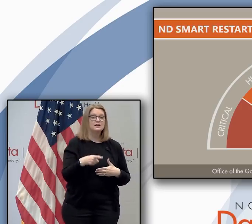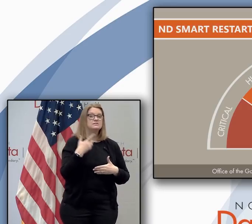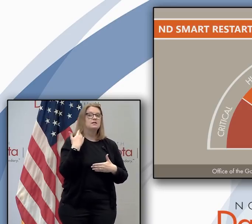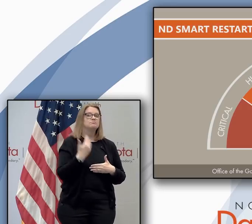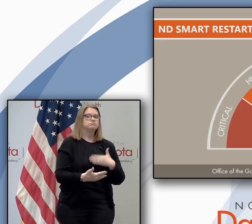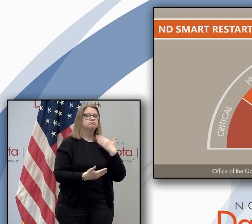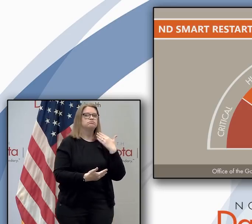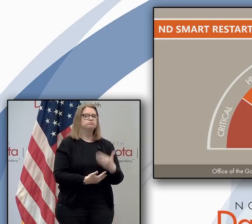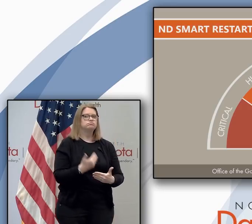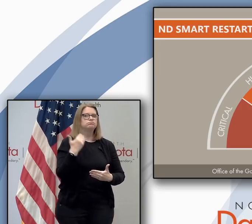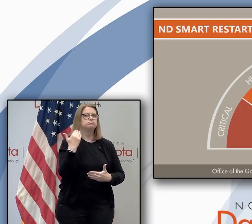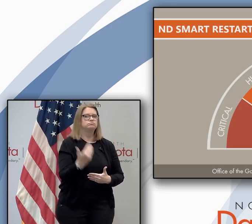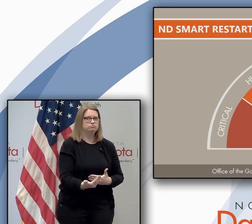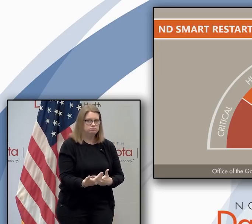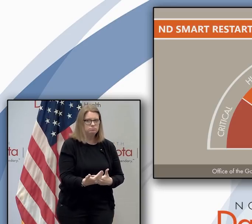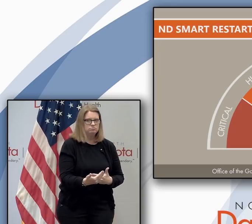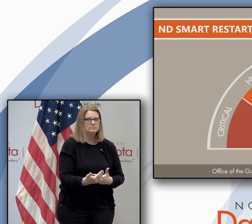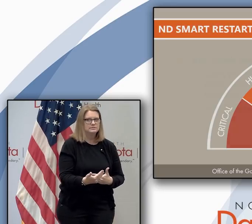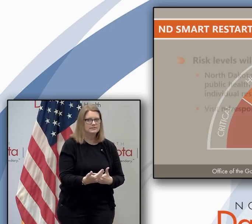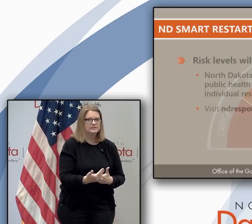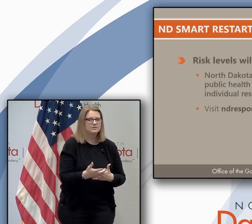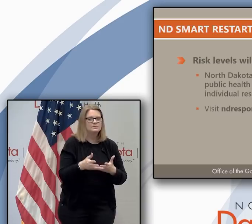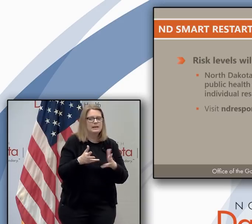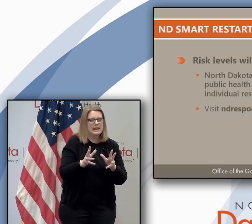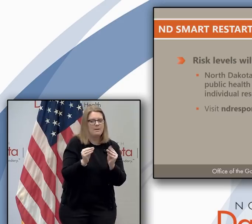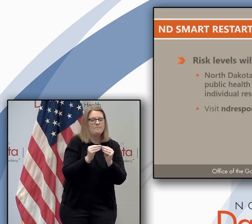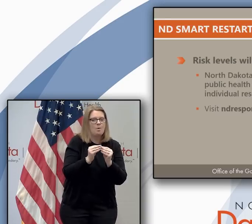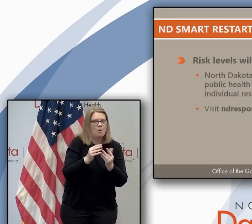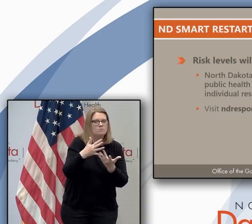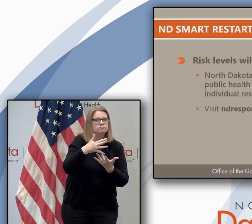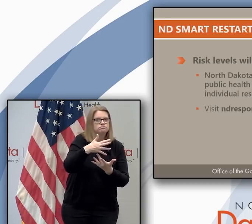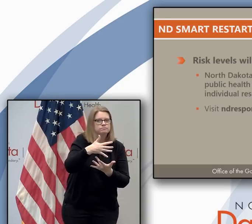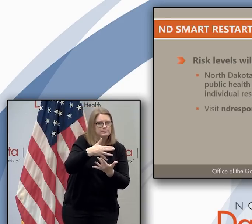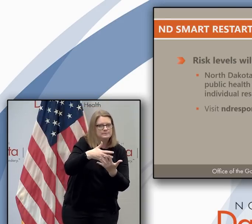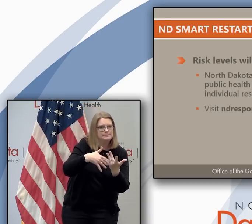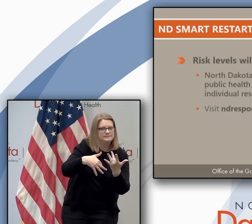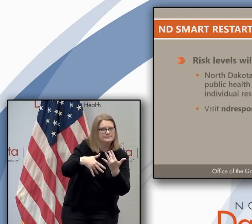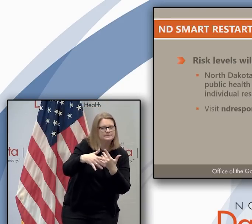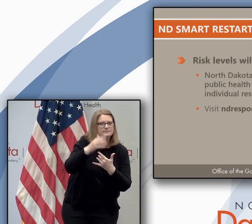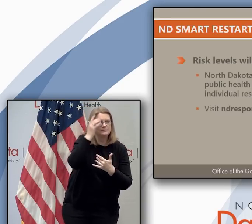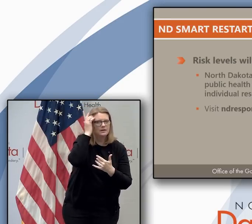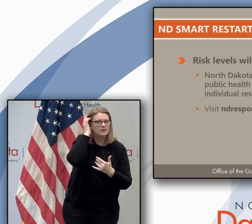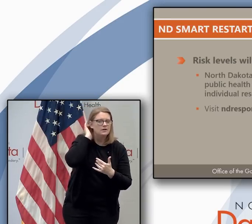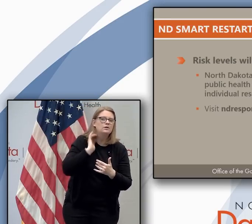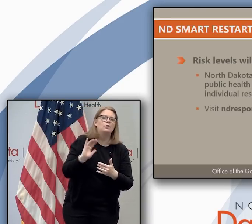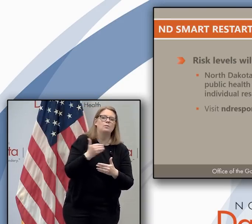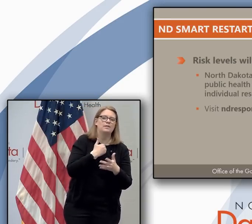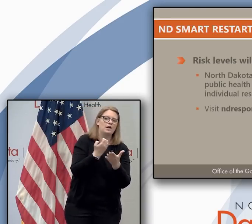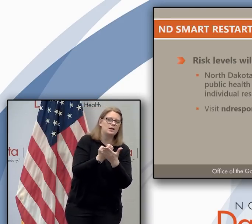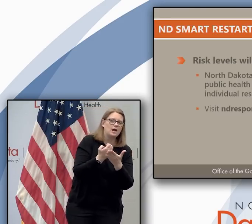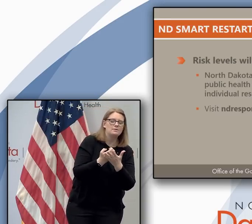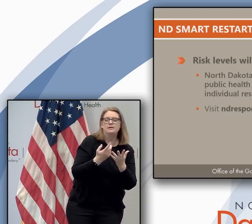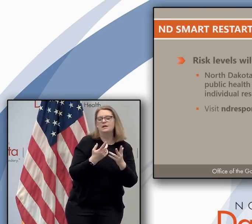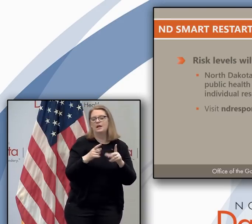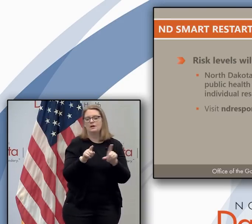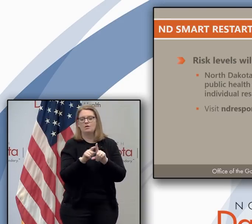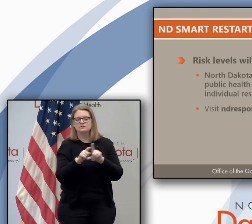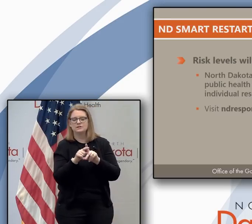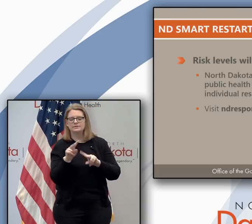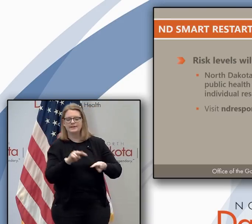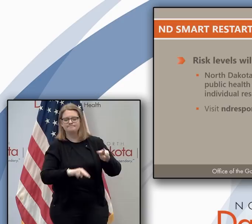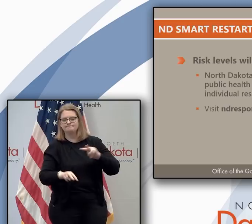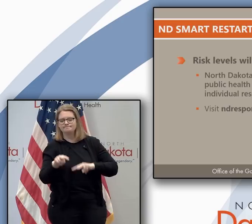up the interactions in our economy, and then we monitor and see how that's all